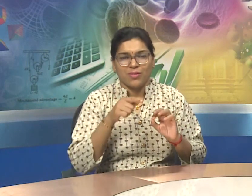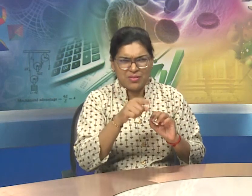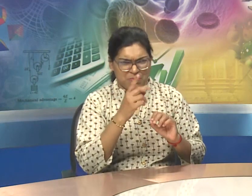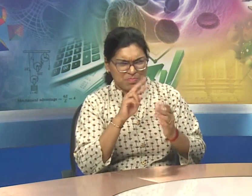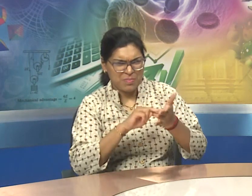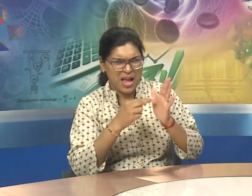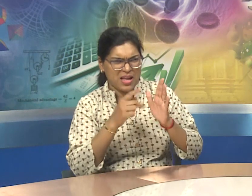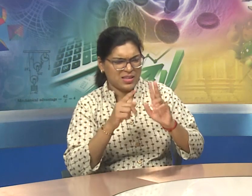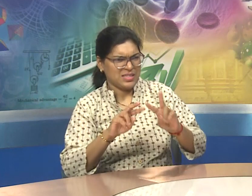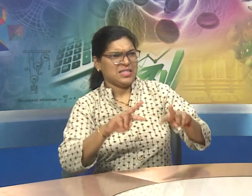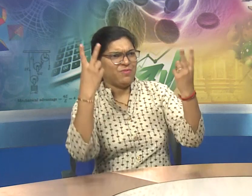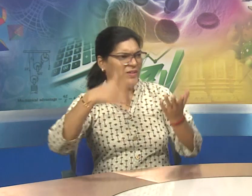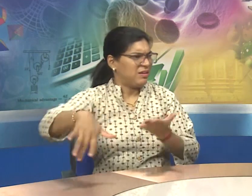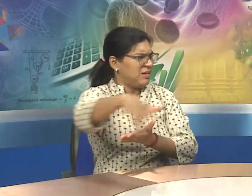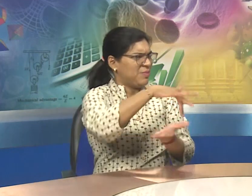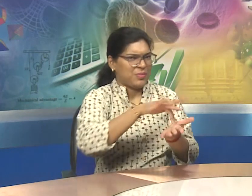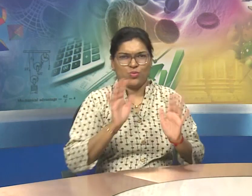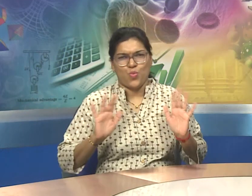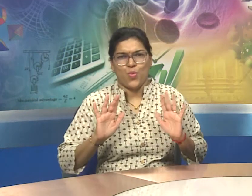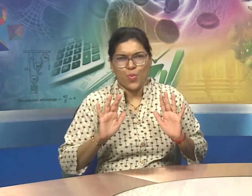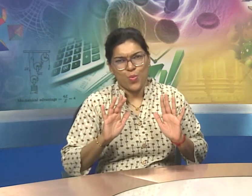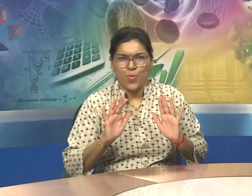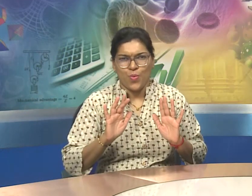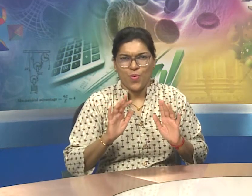but isn't this different, Master Ji?